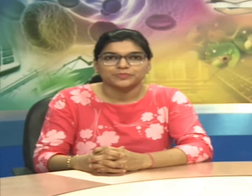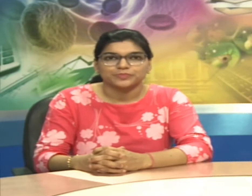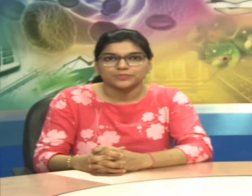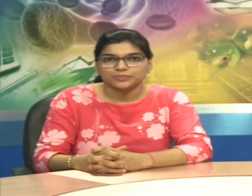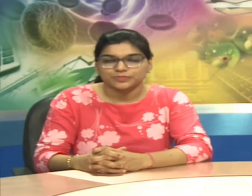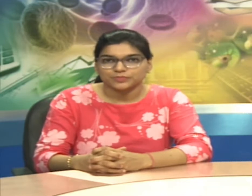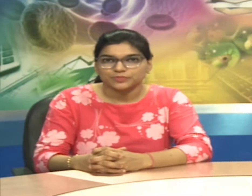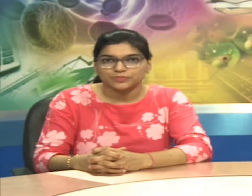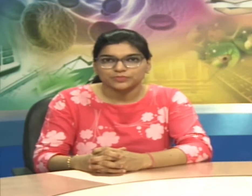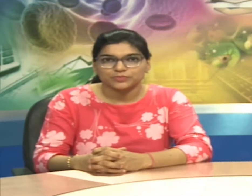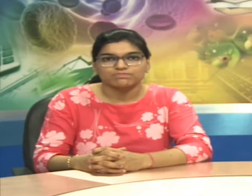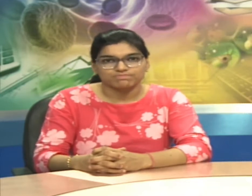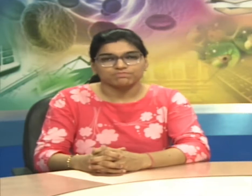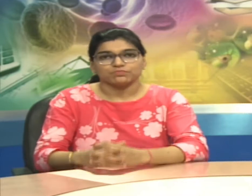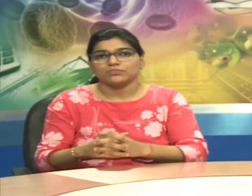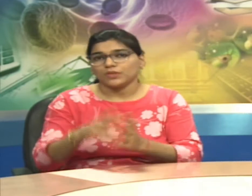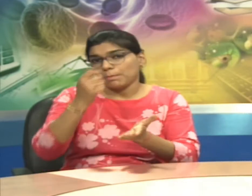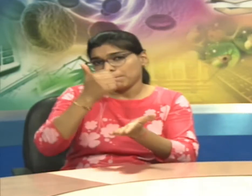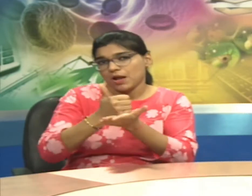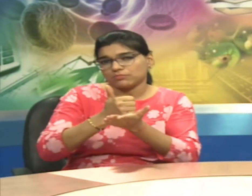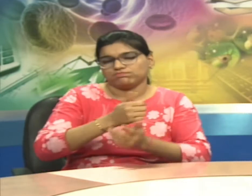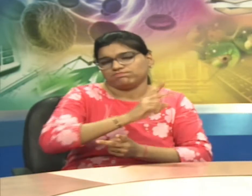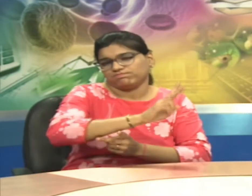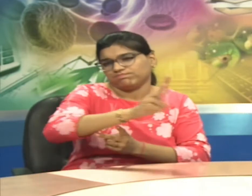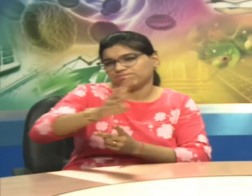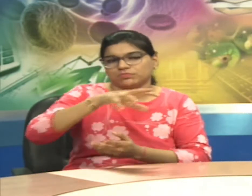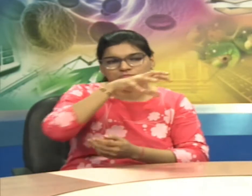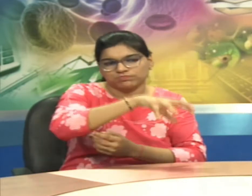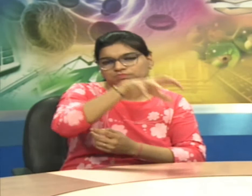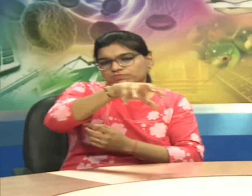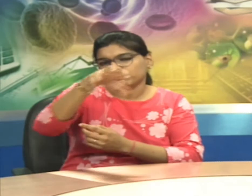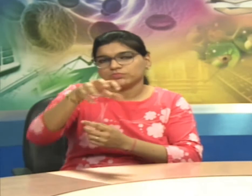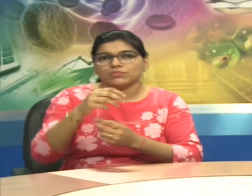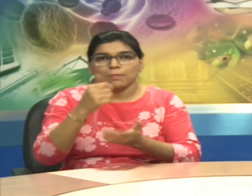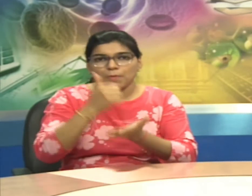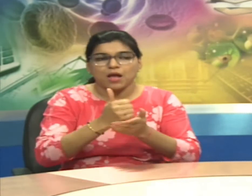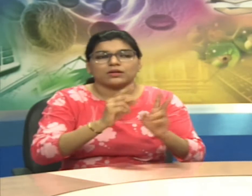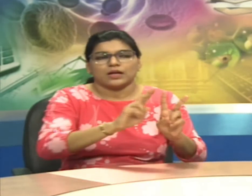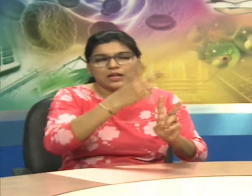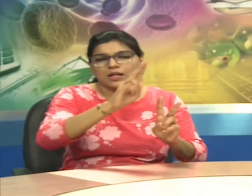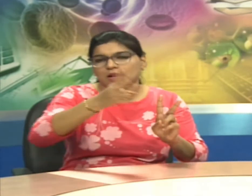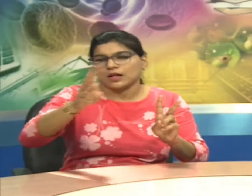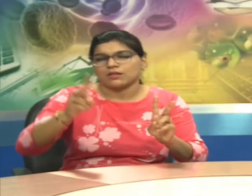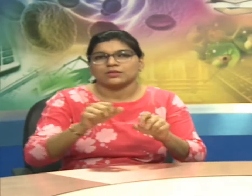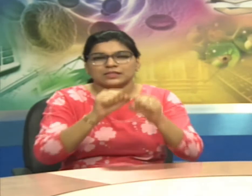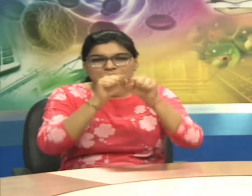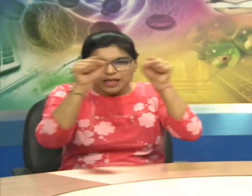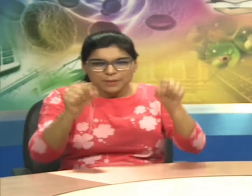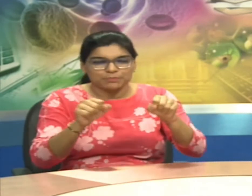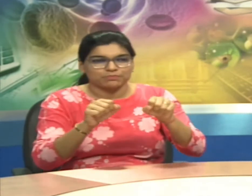opportunity. Next word is competition. For example, there